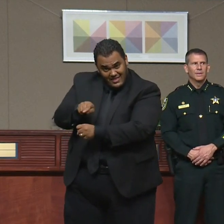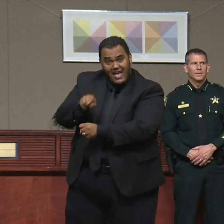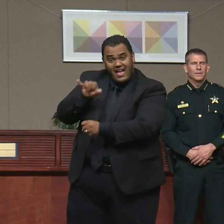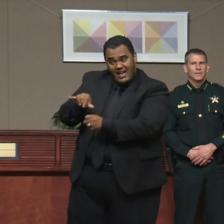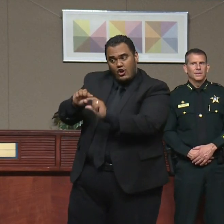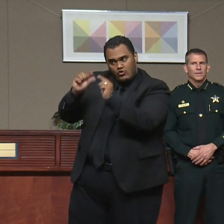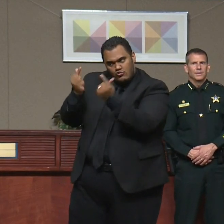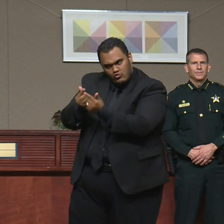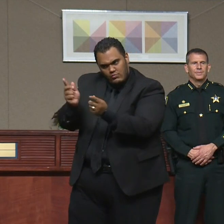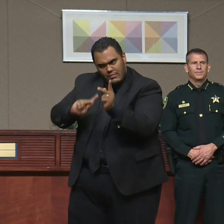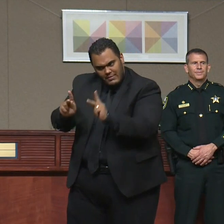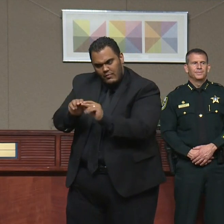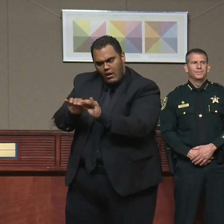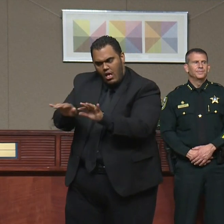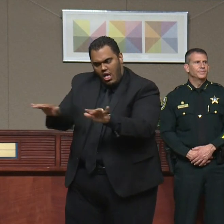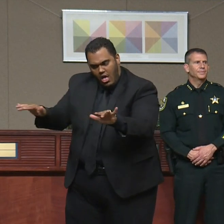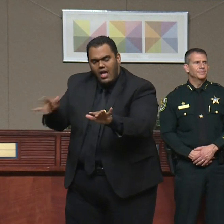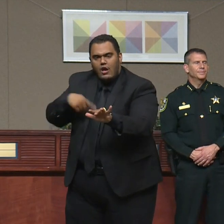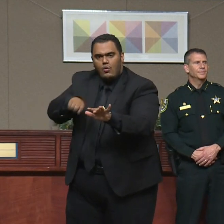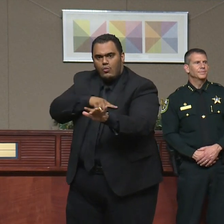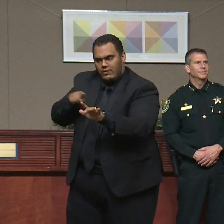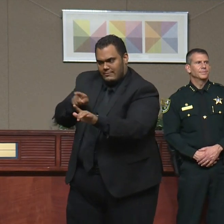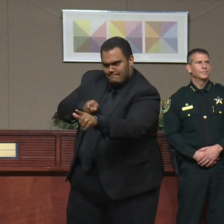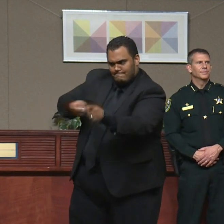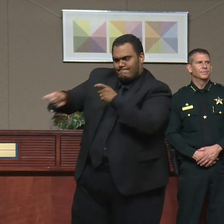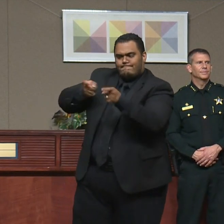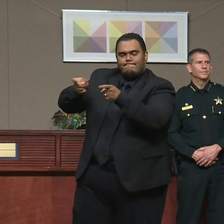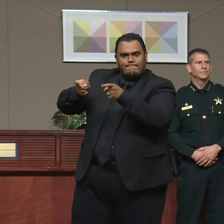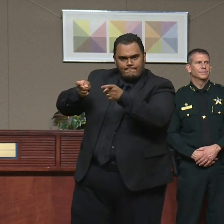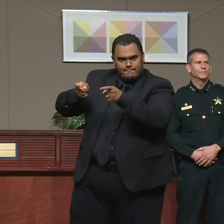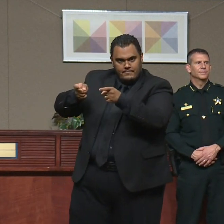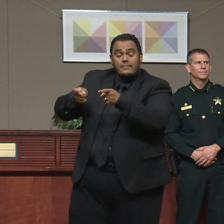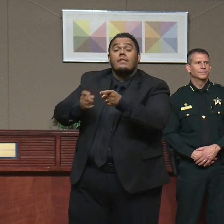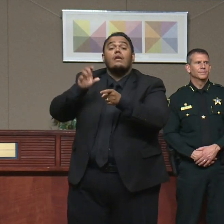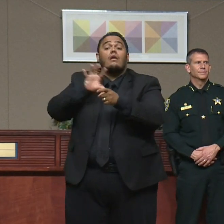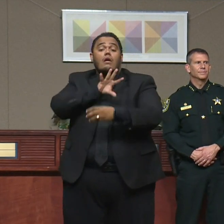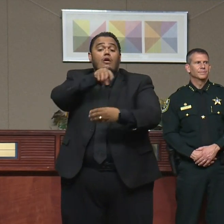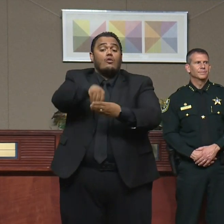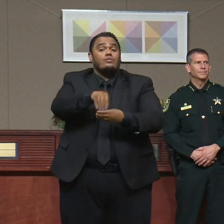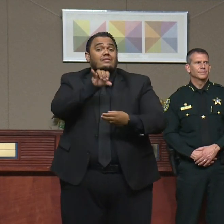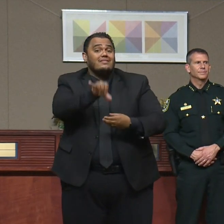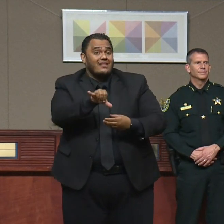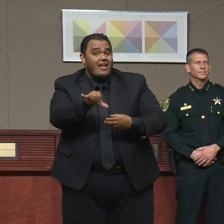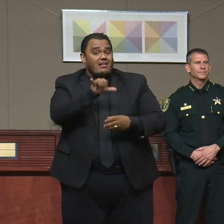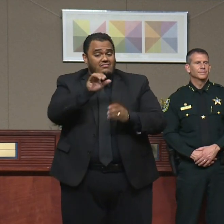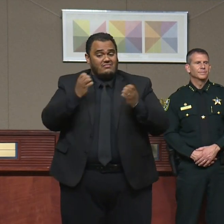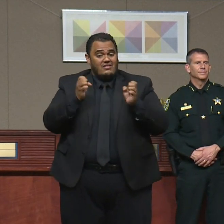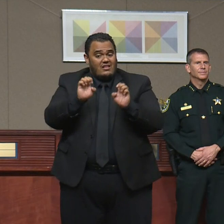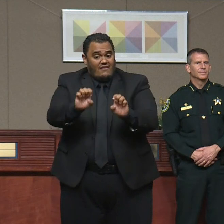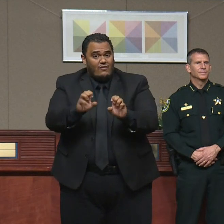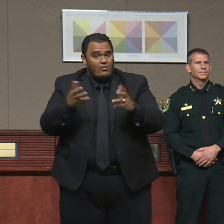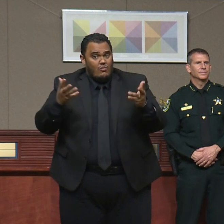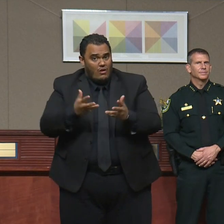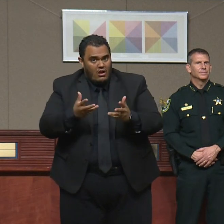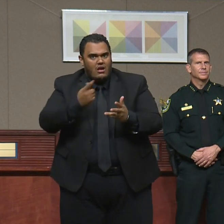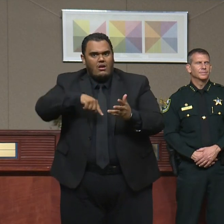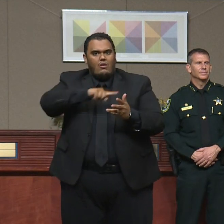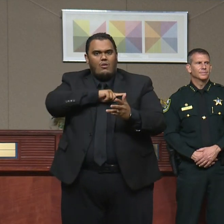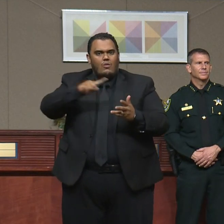group of individuals? And we will act accordingly. And part of that effort also to contain any possible outbreaks